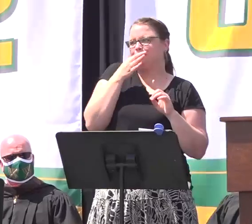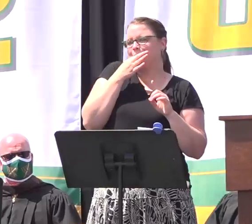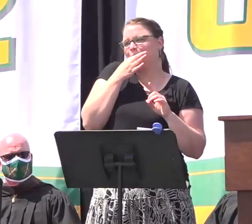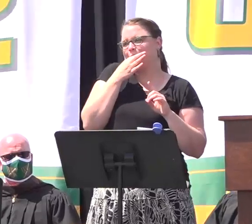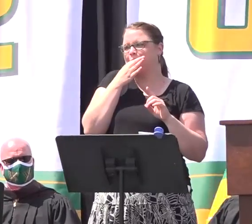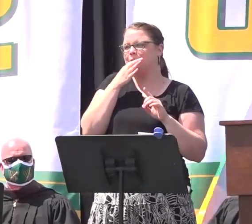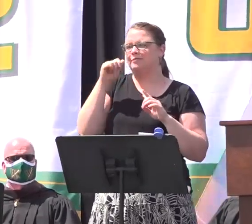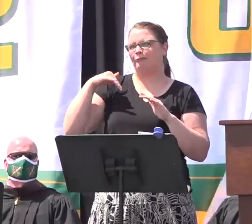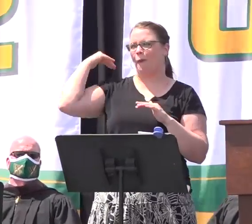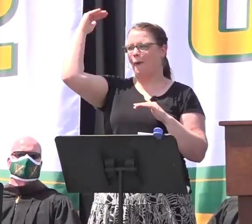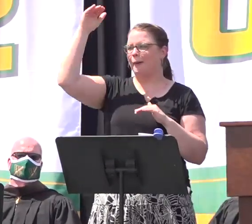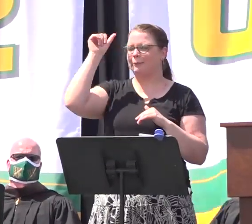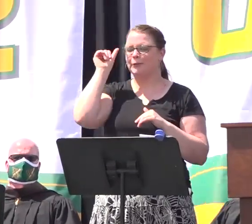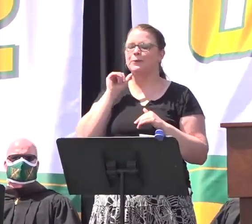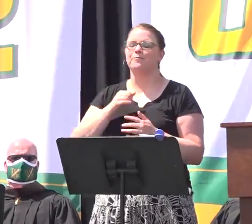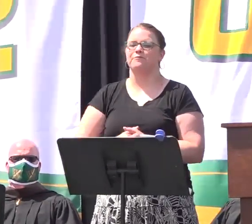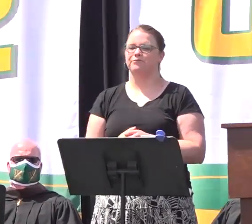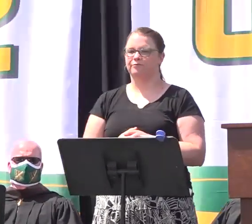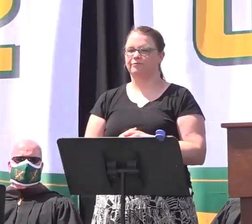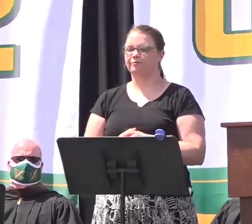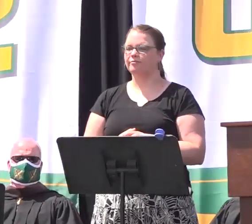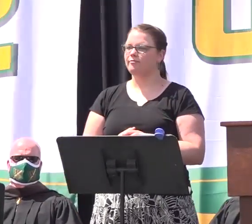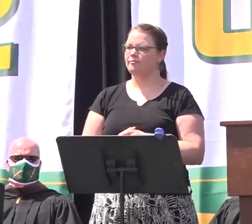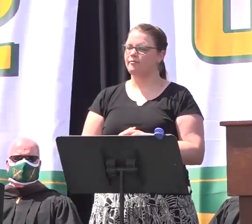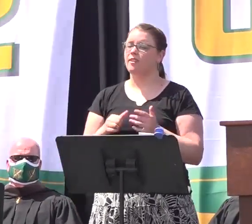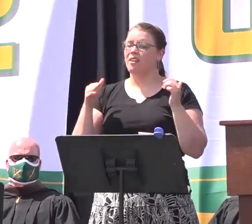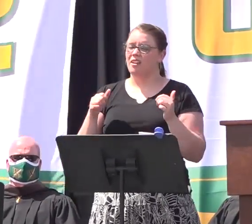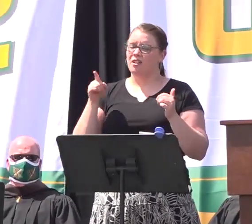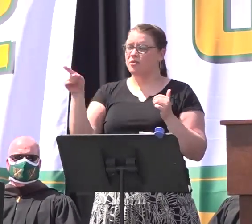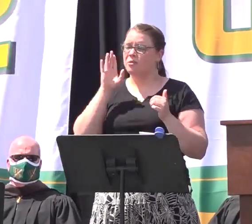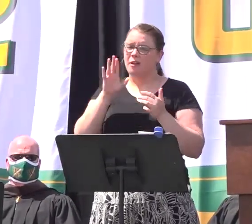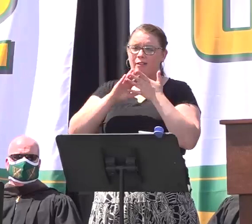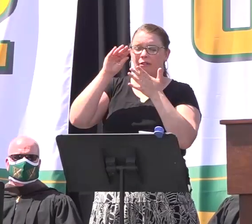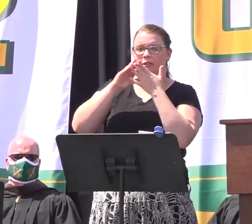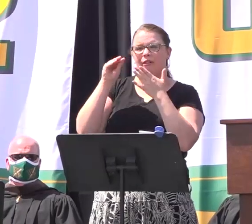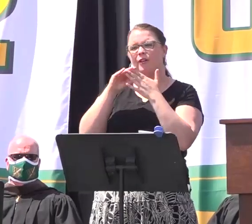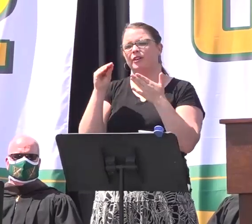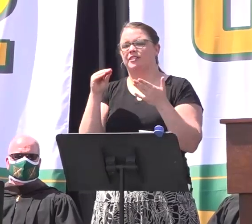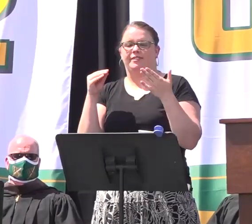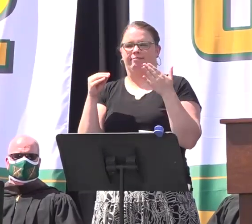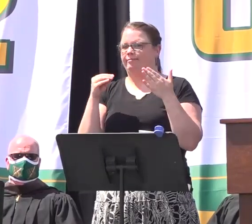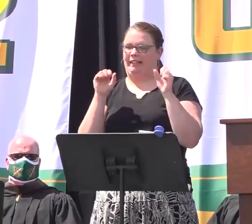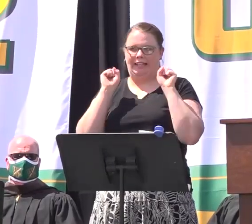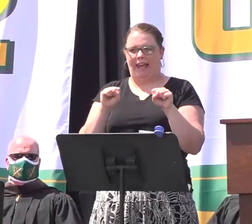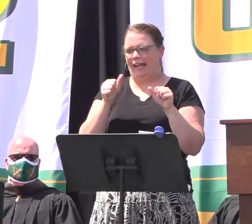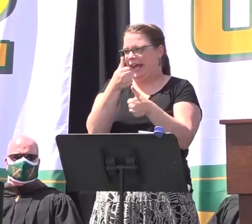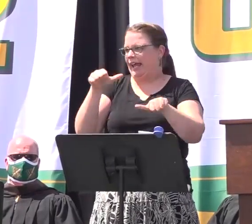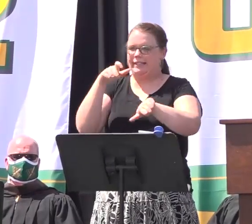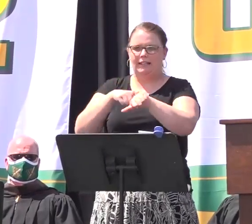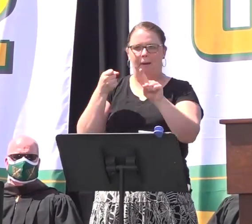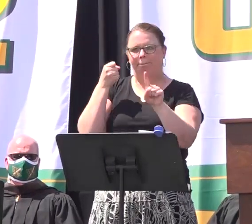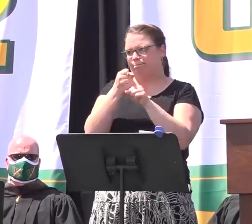life will teach you the nearness of catastrophe, but also the value of loyalty, integrity, kindness,